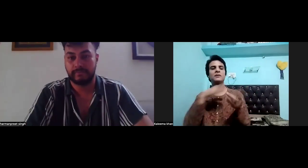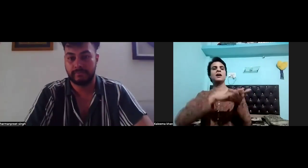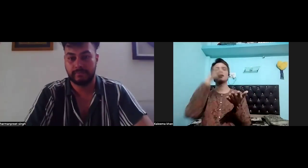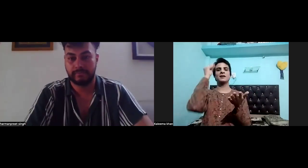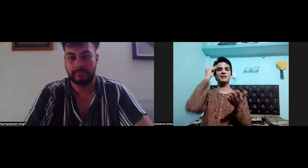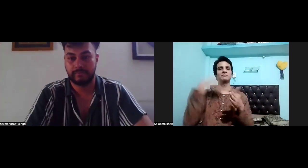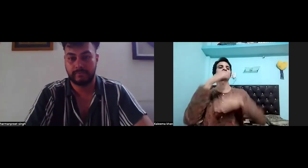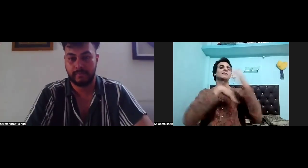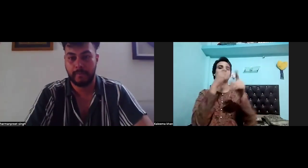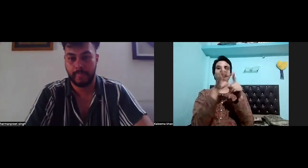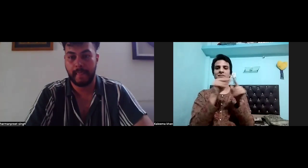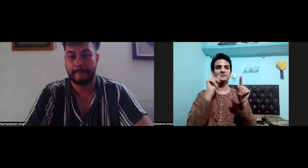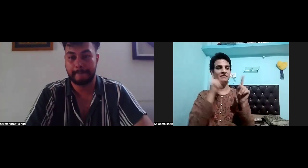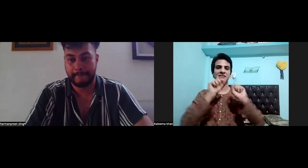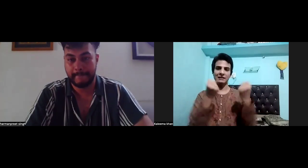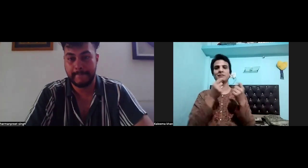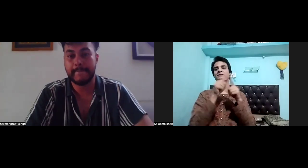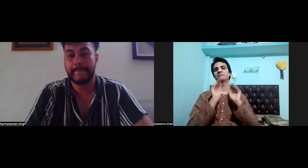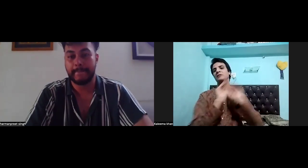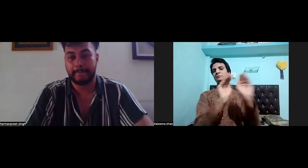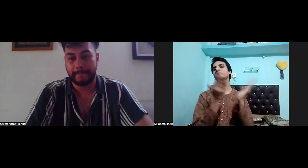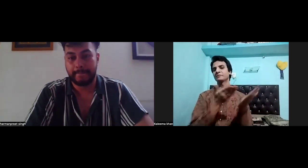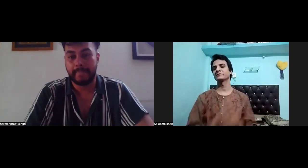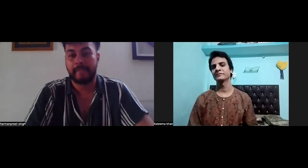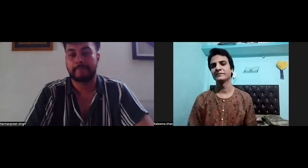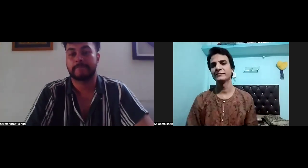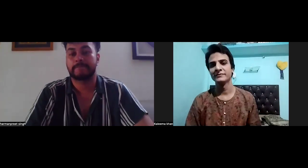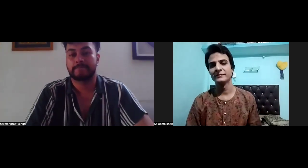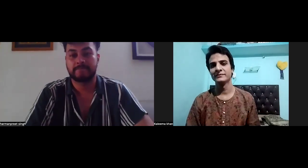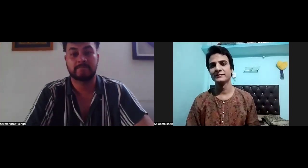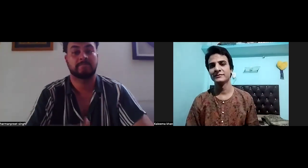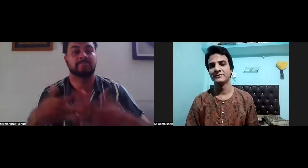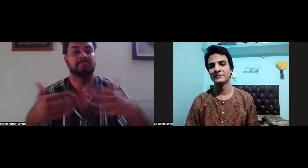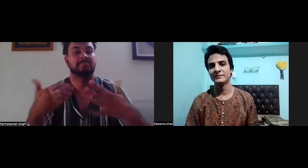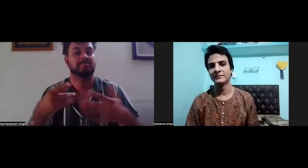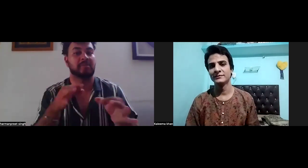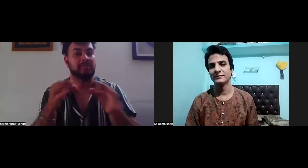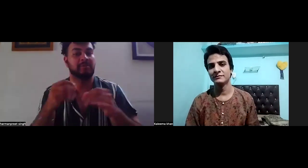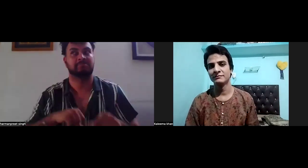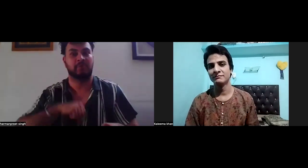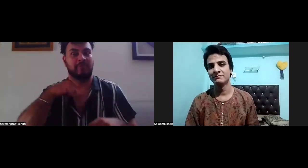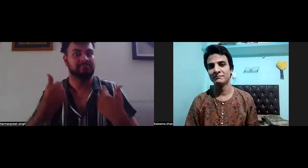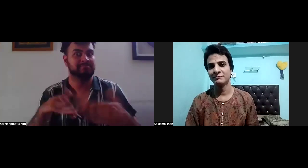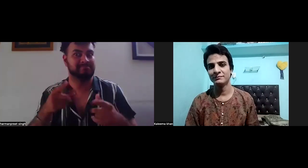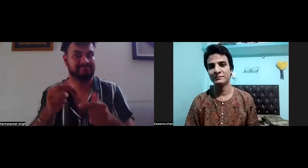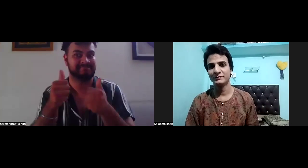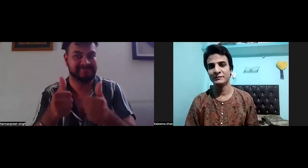achieve it. I did learn a lot, but the thing is that you have to keep on trying, and deaf people can also